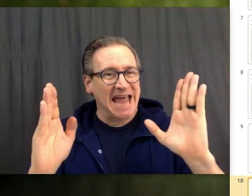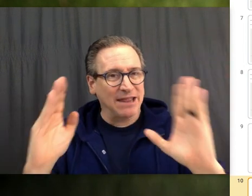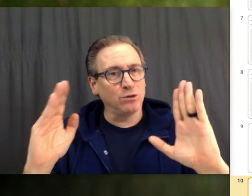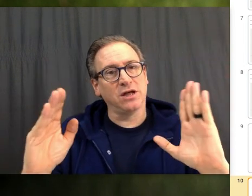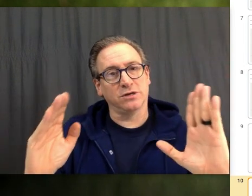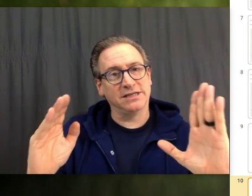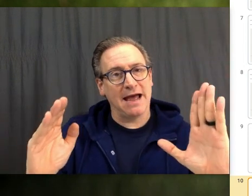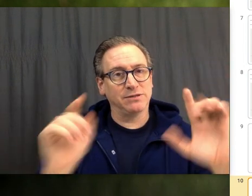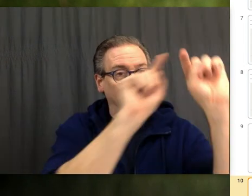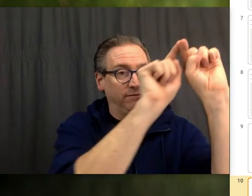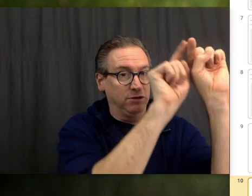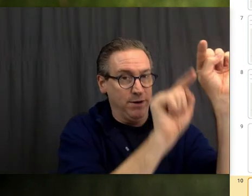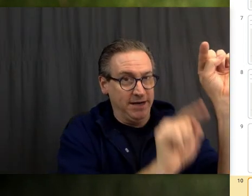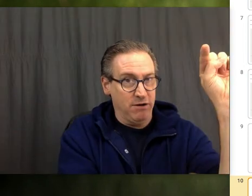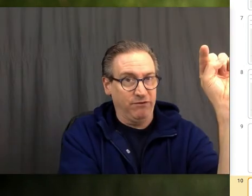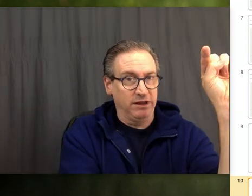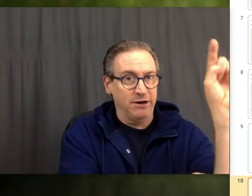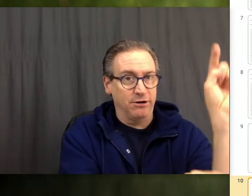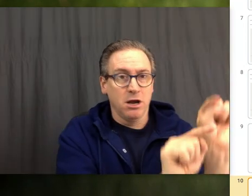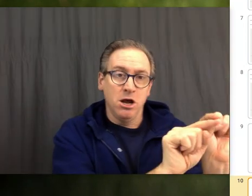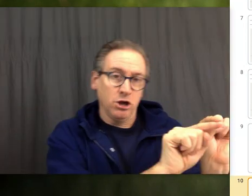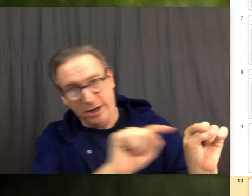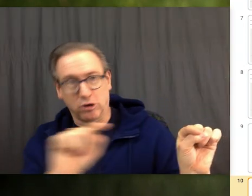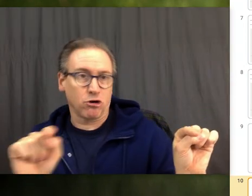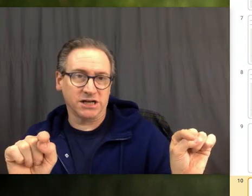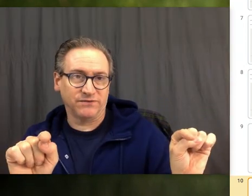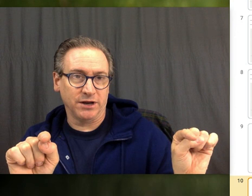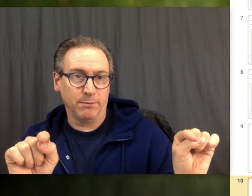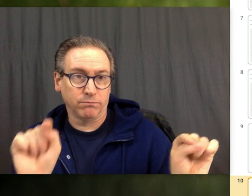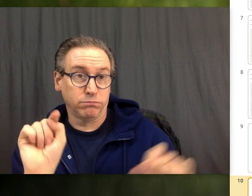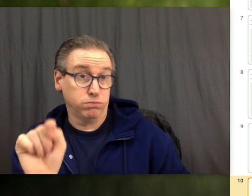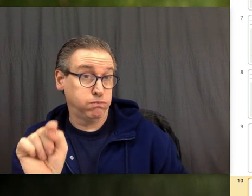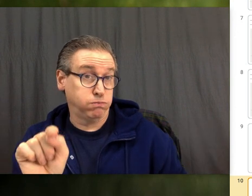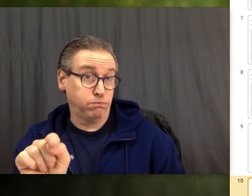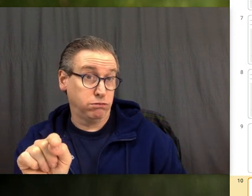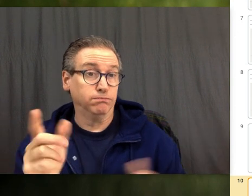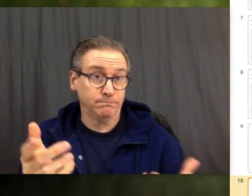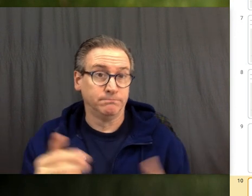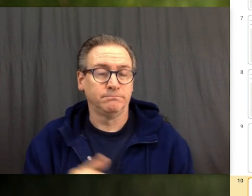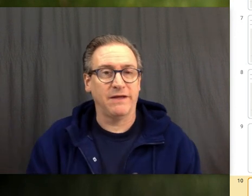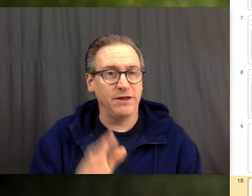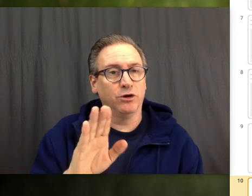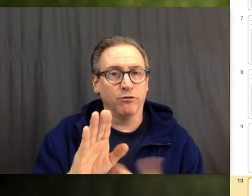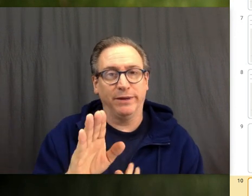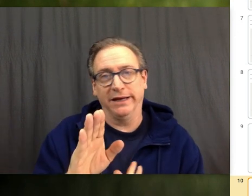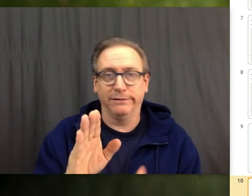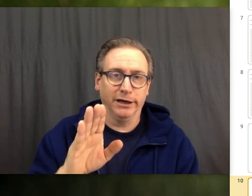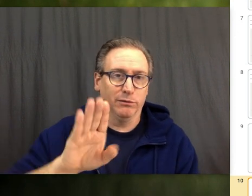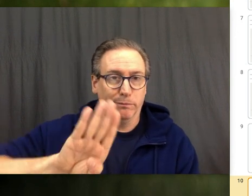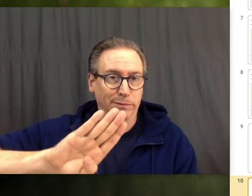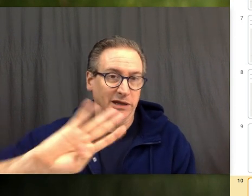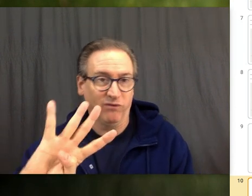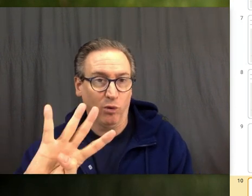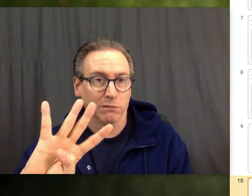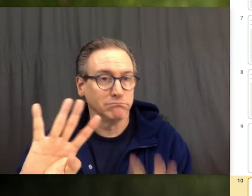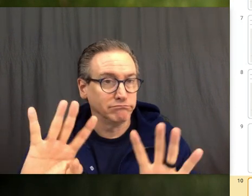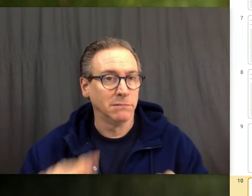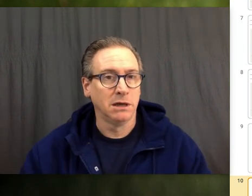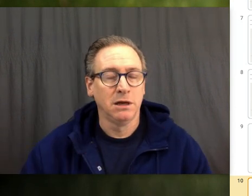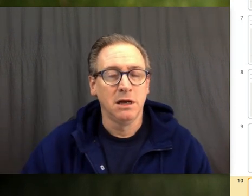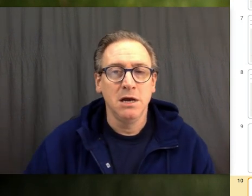just add those other steps of going down for the letter, going across for the number. And then you could repeat, B4.